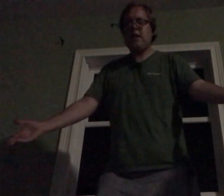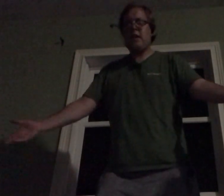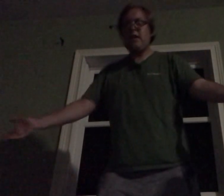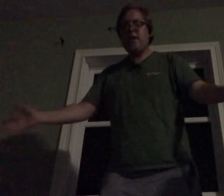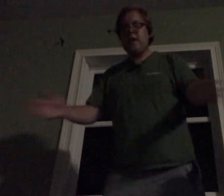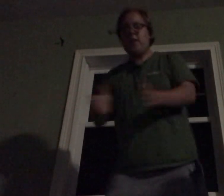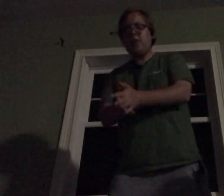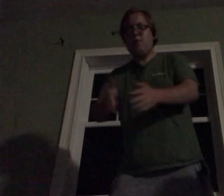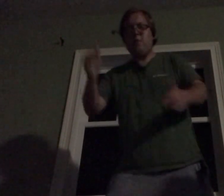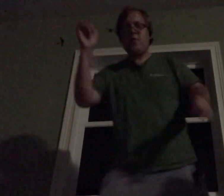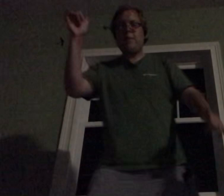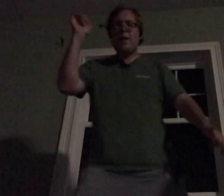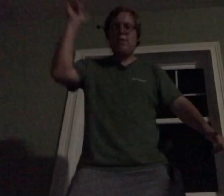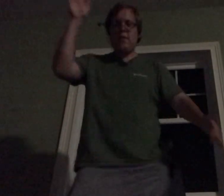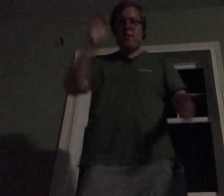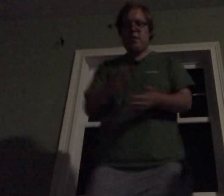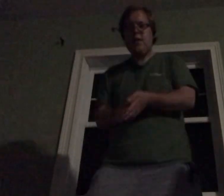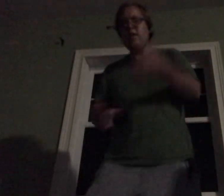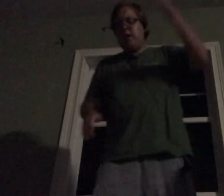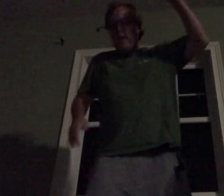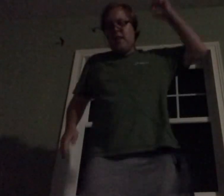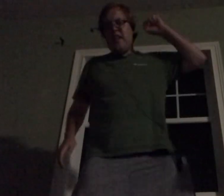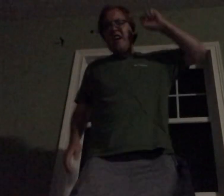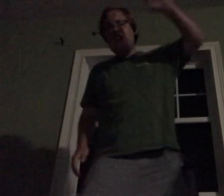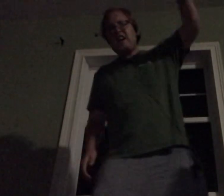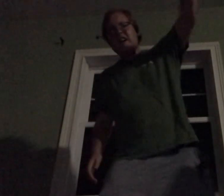this. Here we go, one more time, guys. It's my